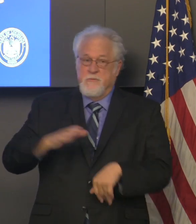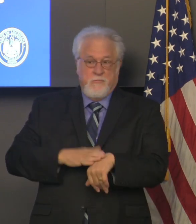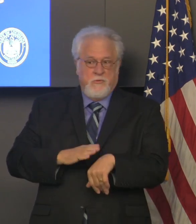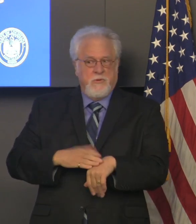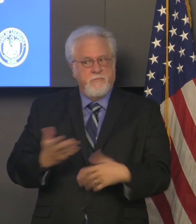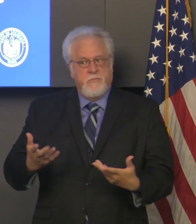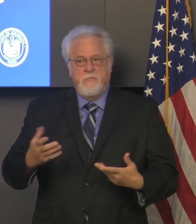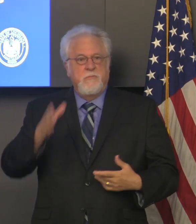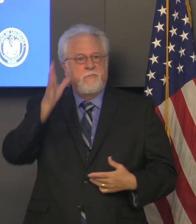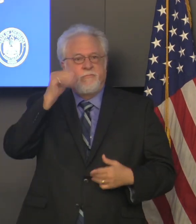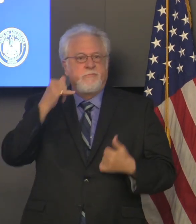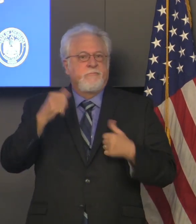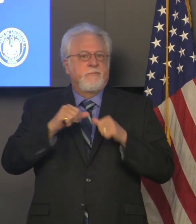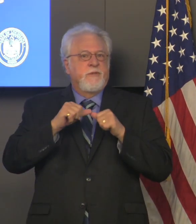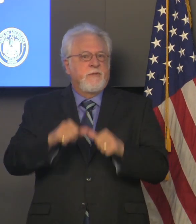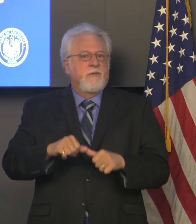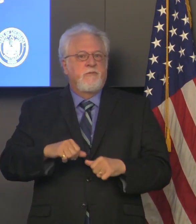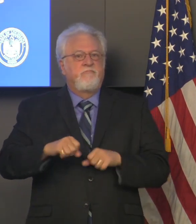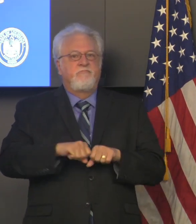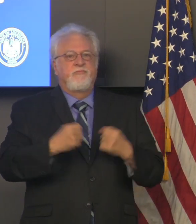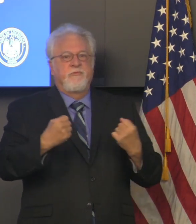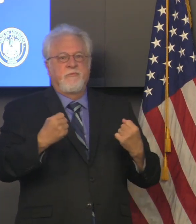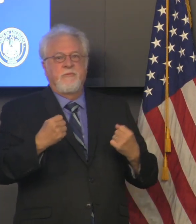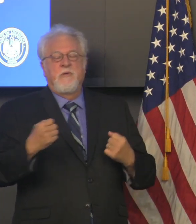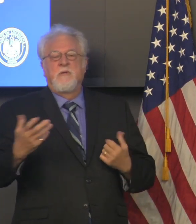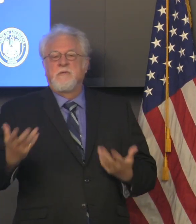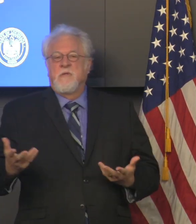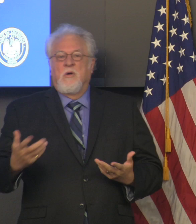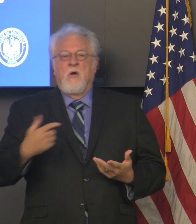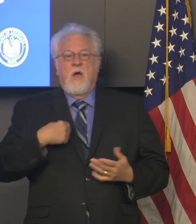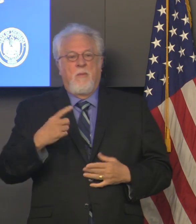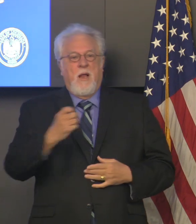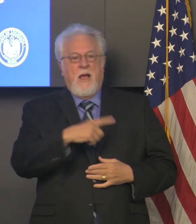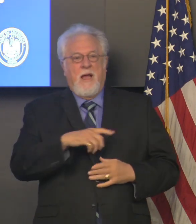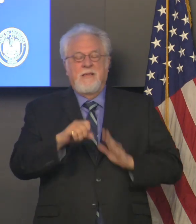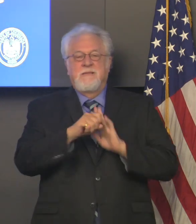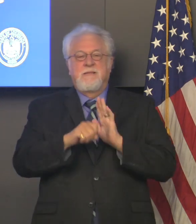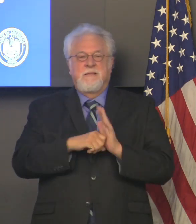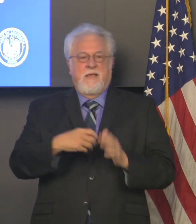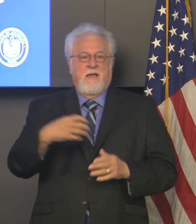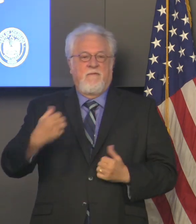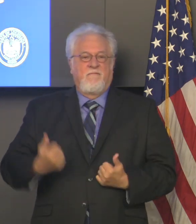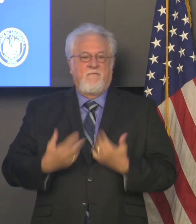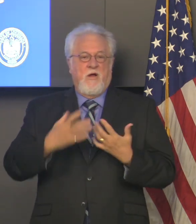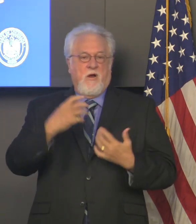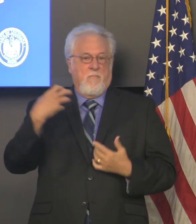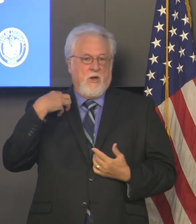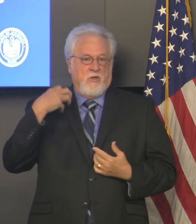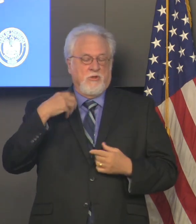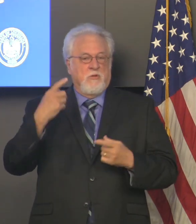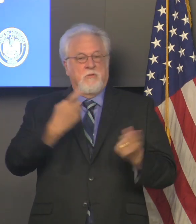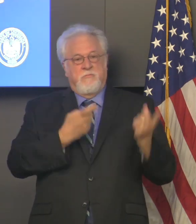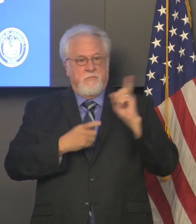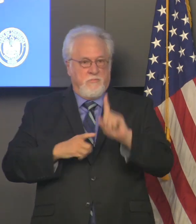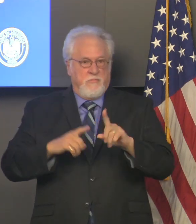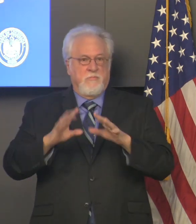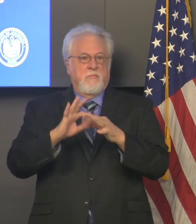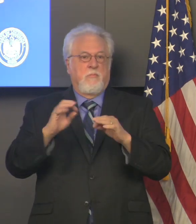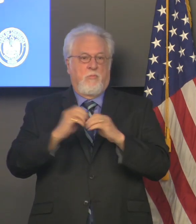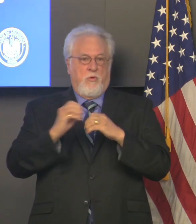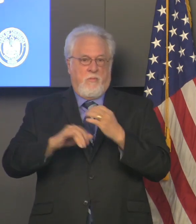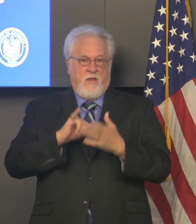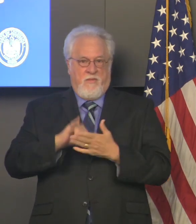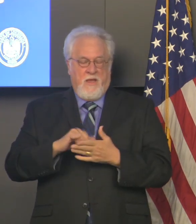continued to be non-compliant. And so I'm going to ask State Fire Marshal Butch Browning to come up and speak more on